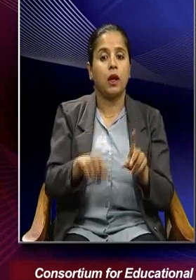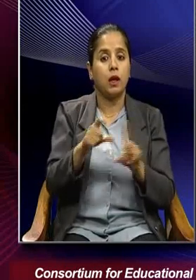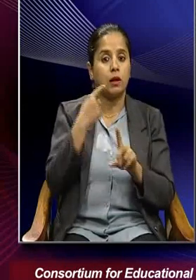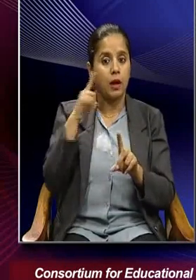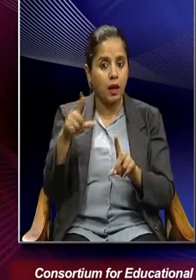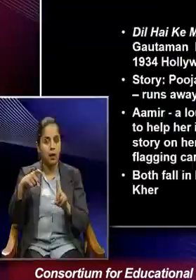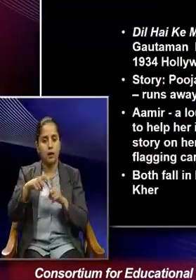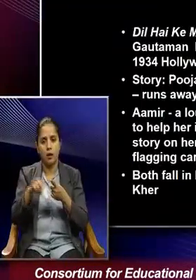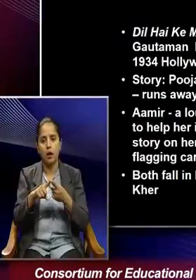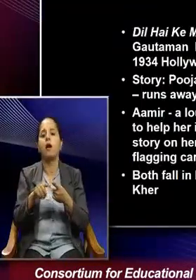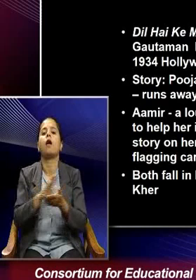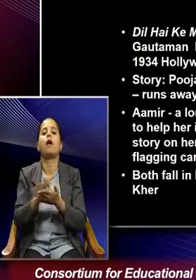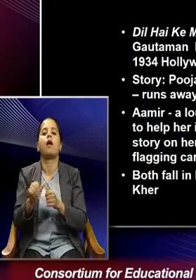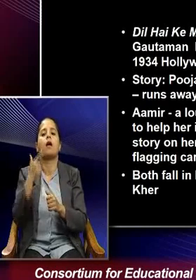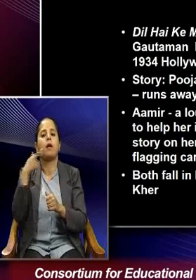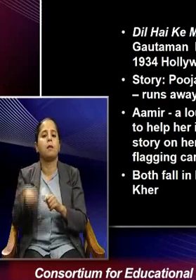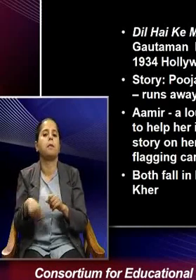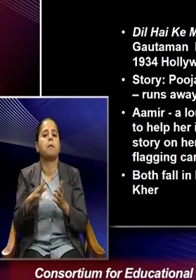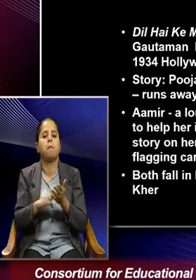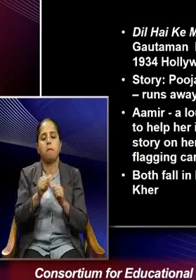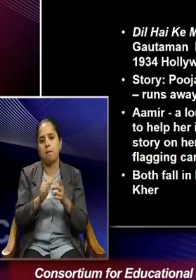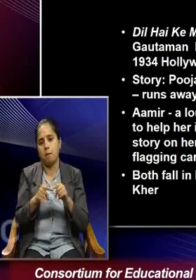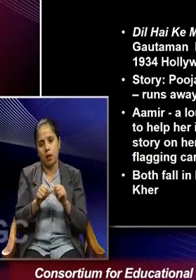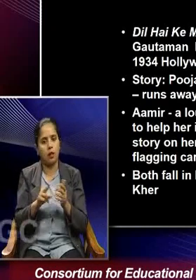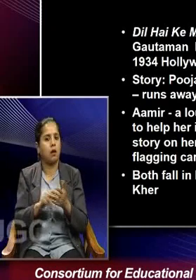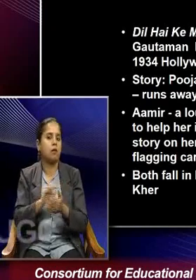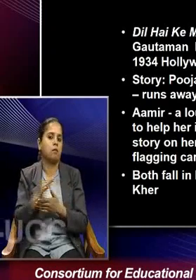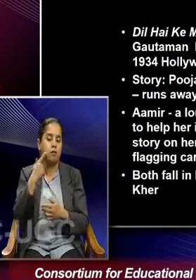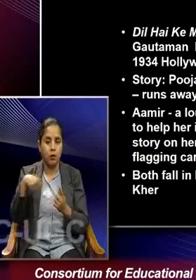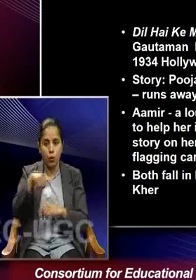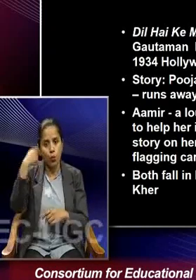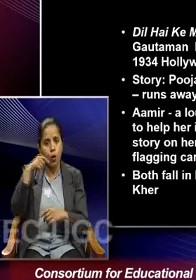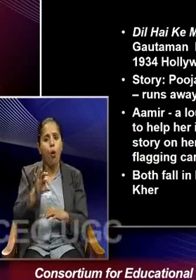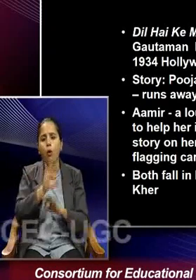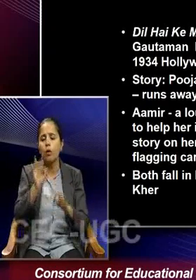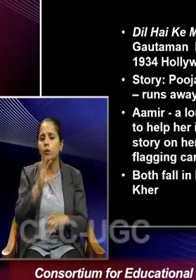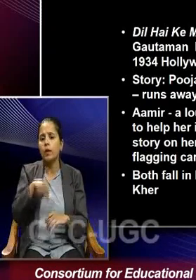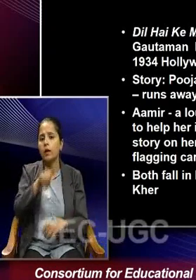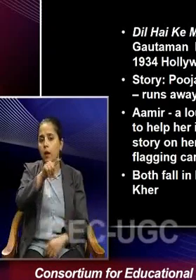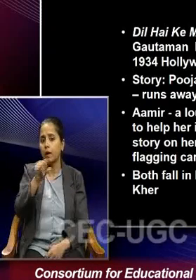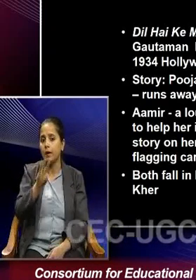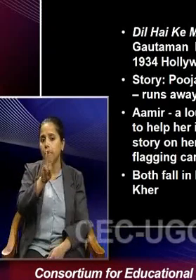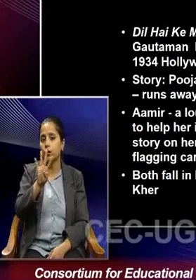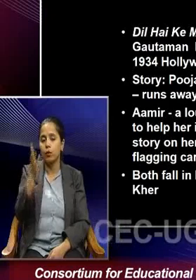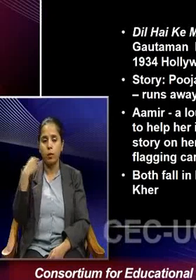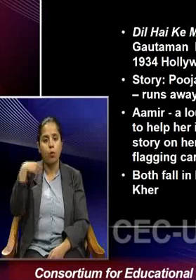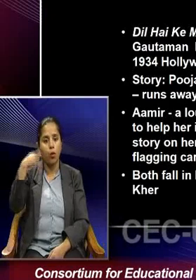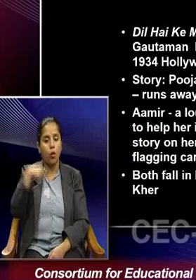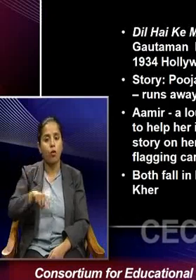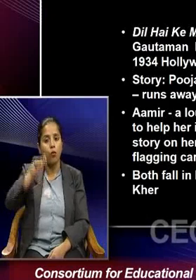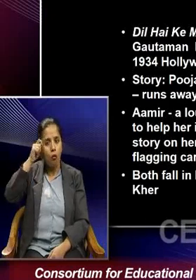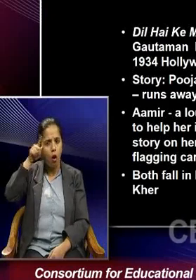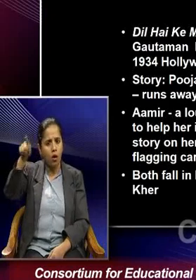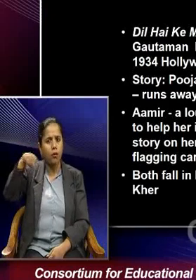Nahi, and this film was the unofficial remake of 1934 Hollywood film It Happened